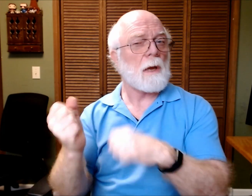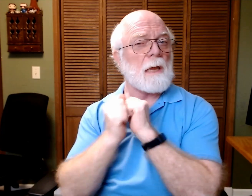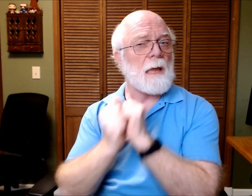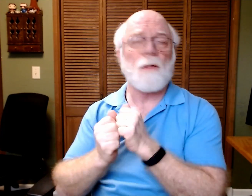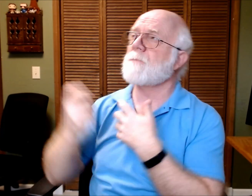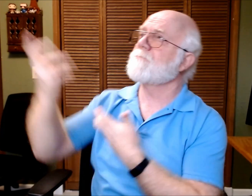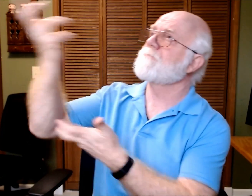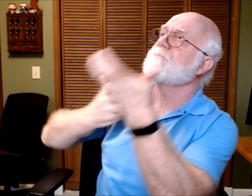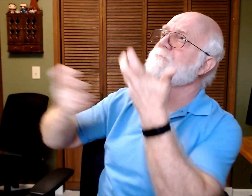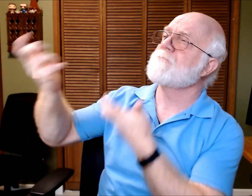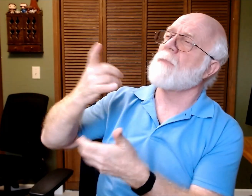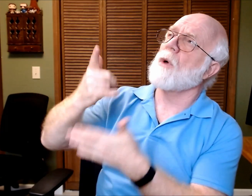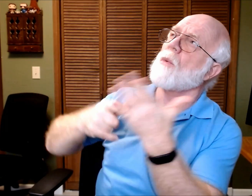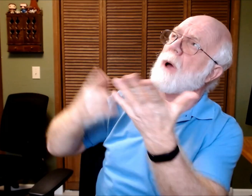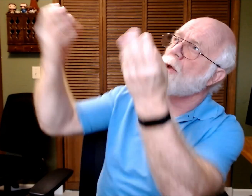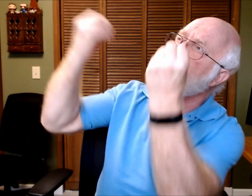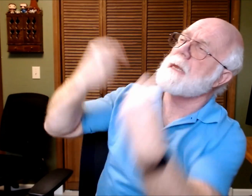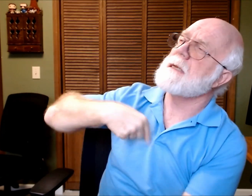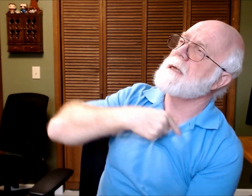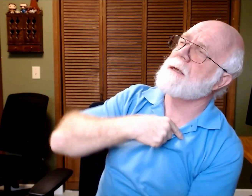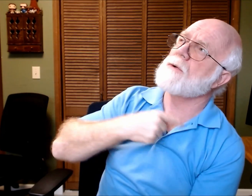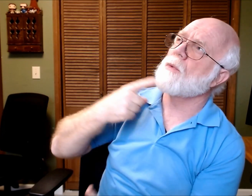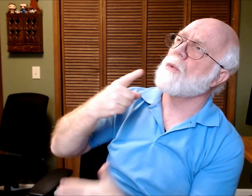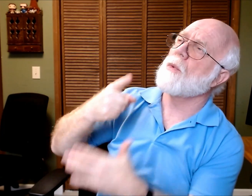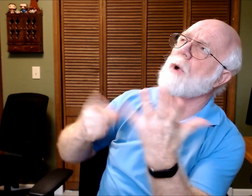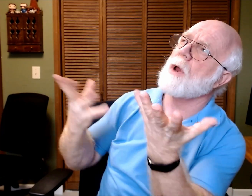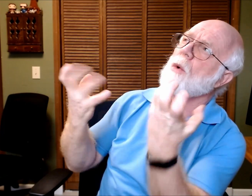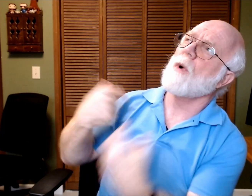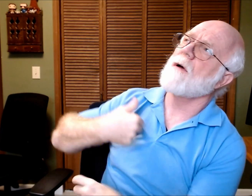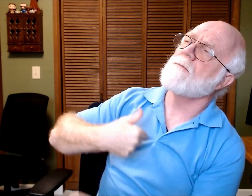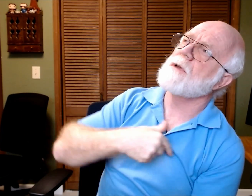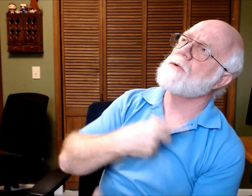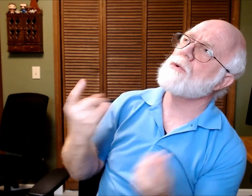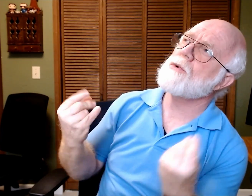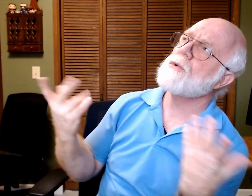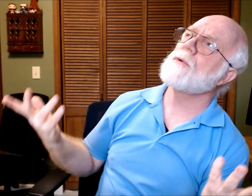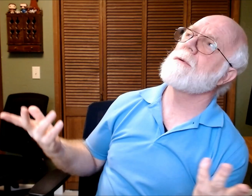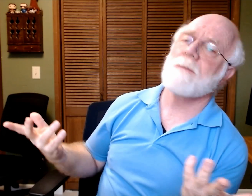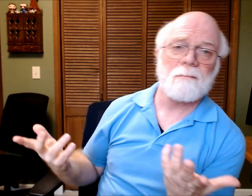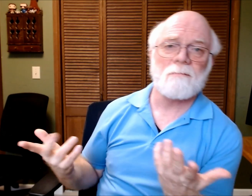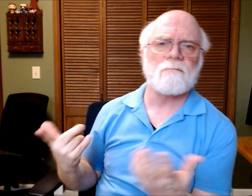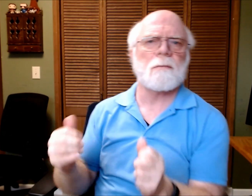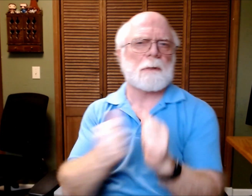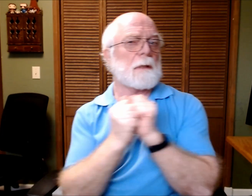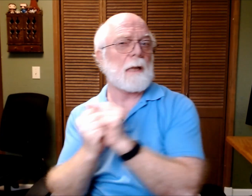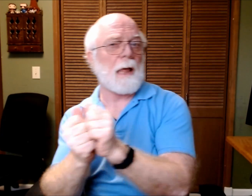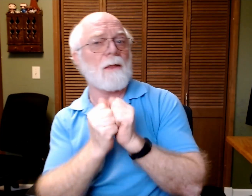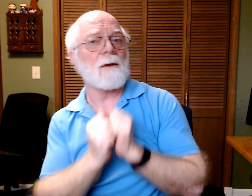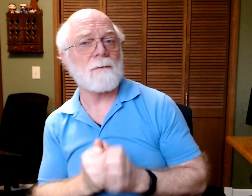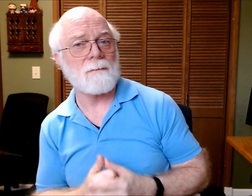work together. Asking God, okay, what are you teaching us? What do you want us to learn? We do that